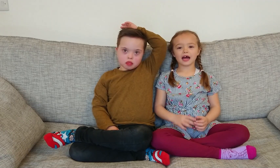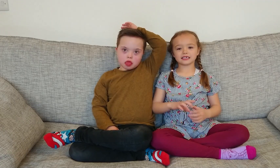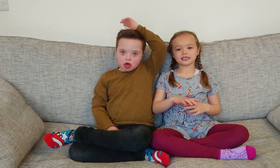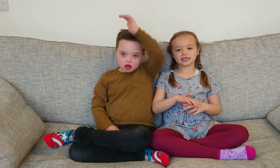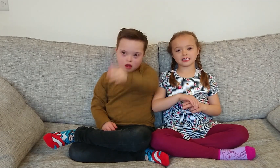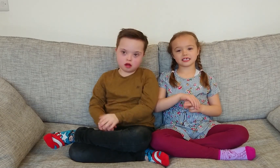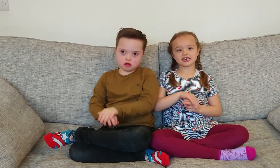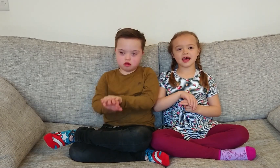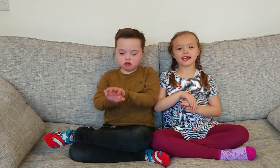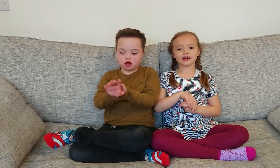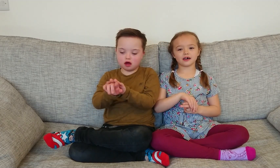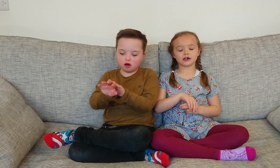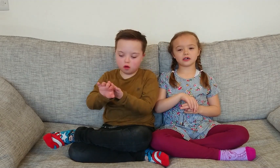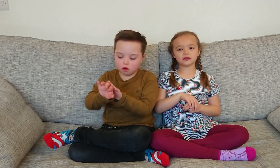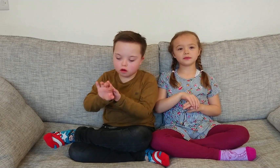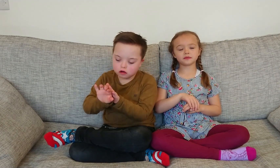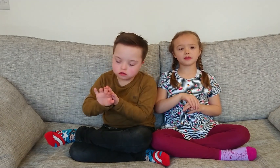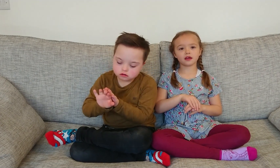and the snail